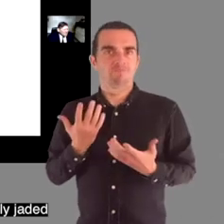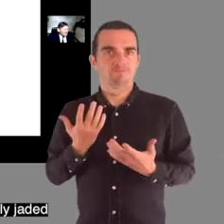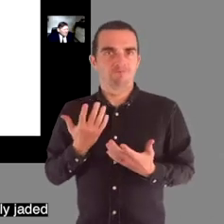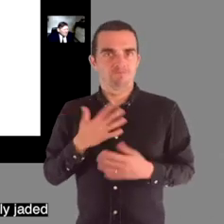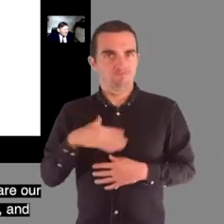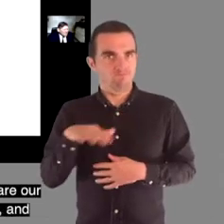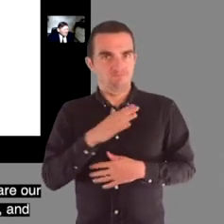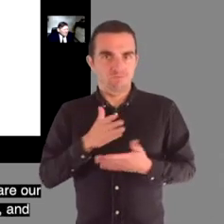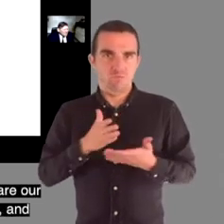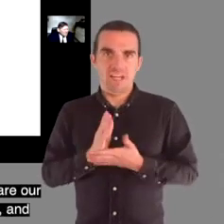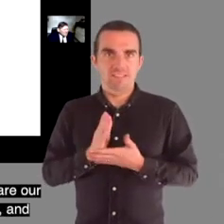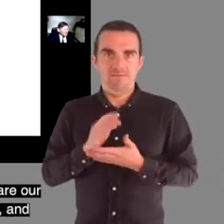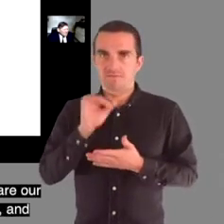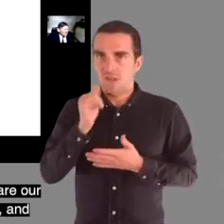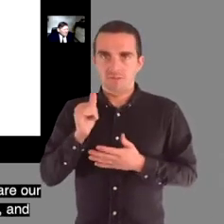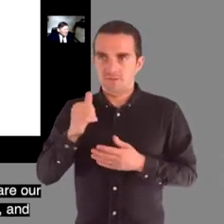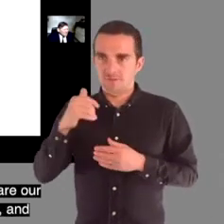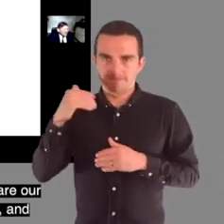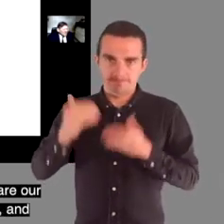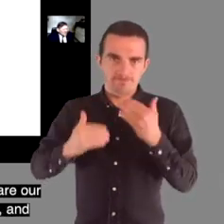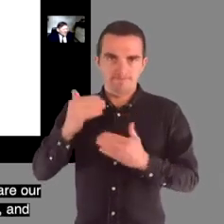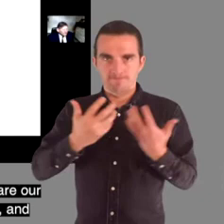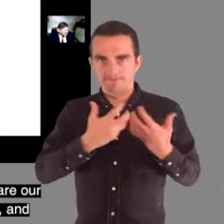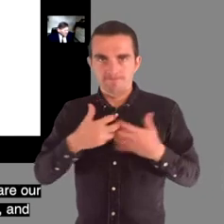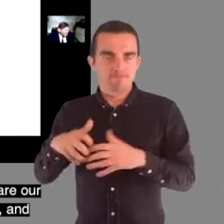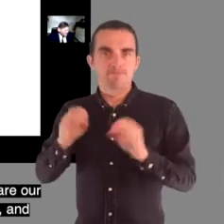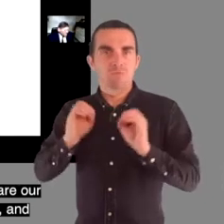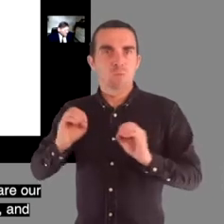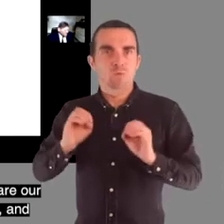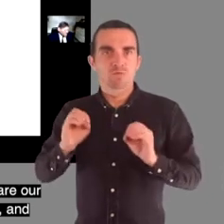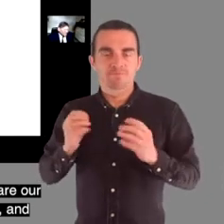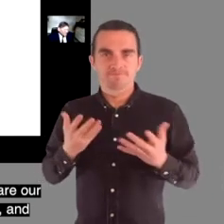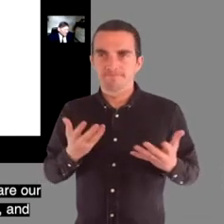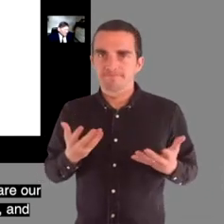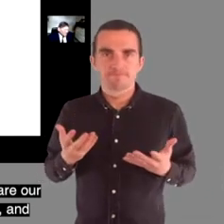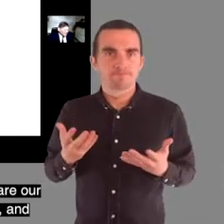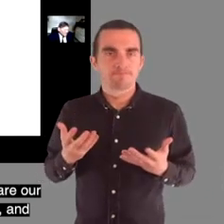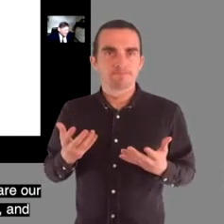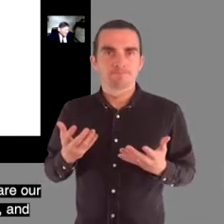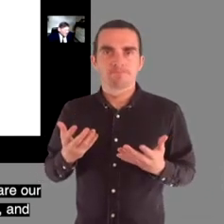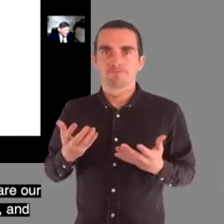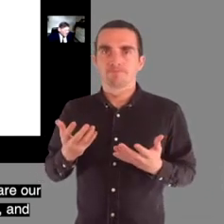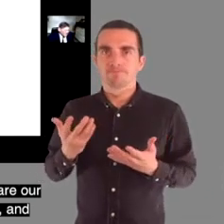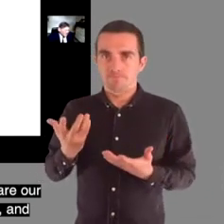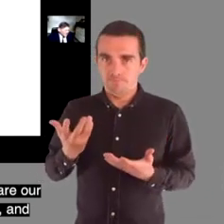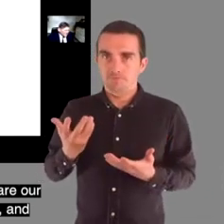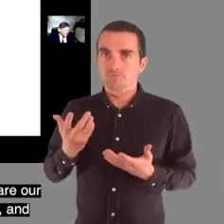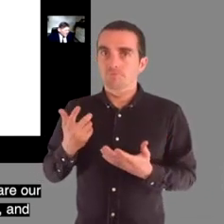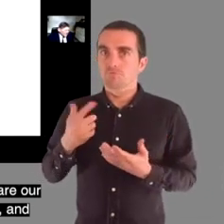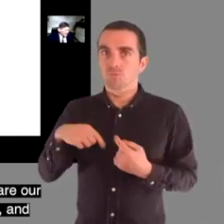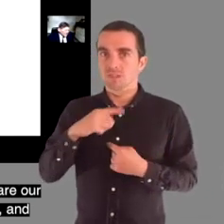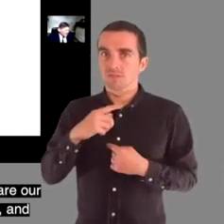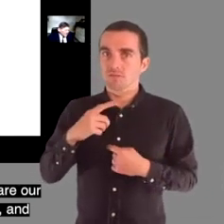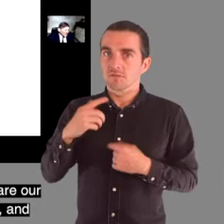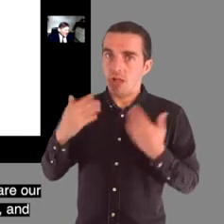jaded and sad that actually not only are our rights not being